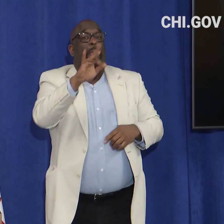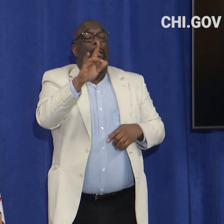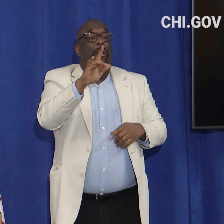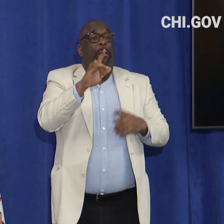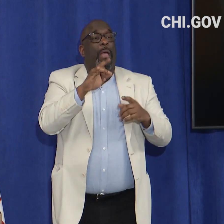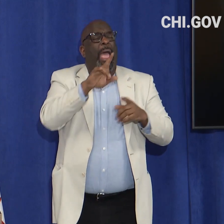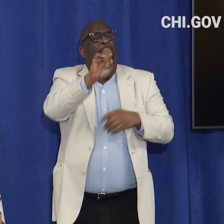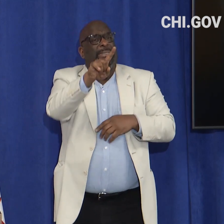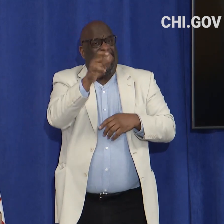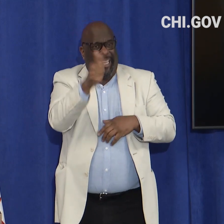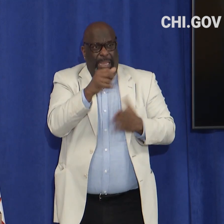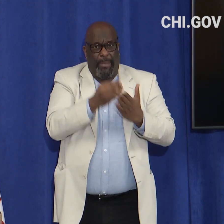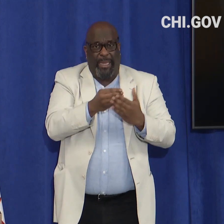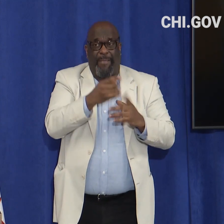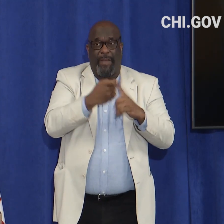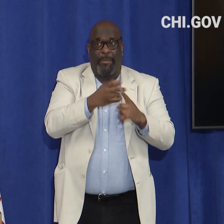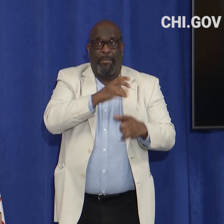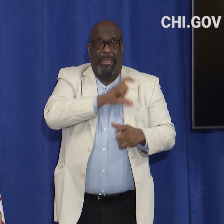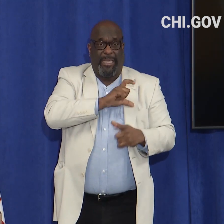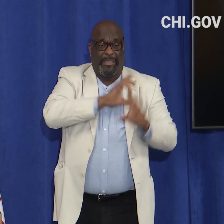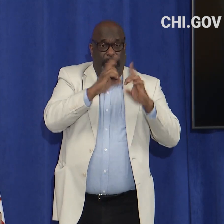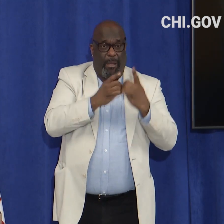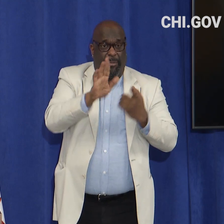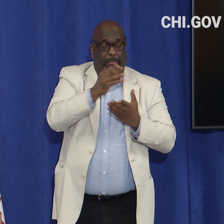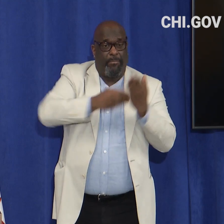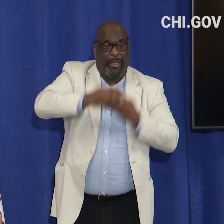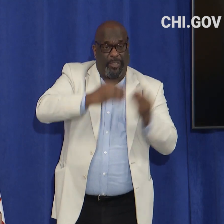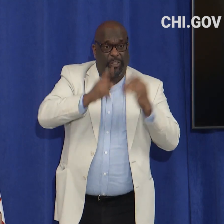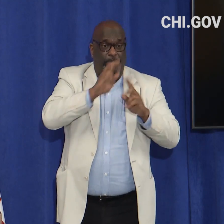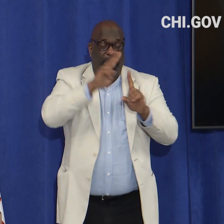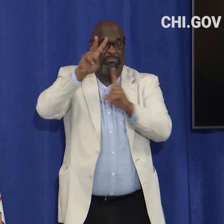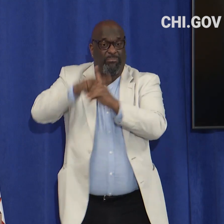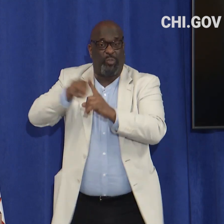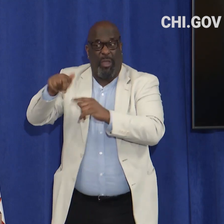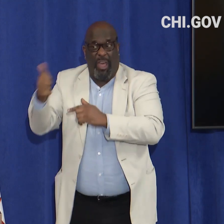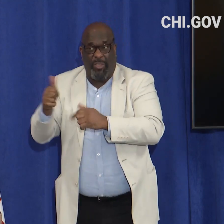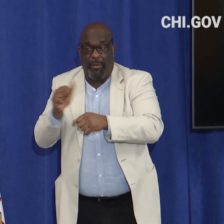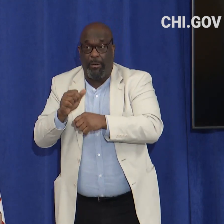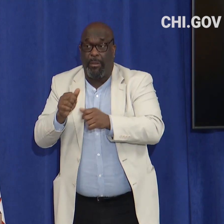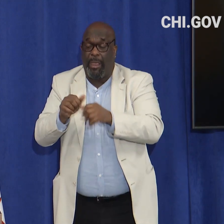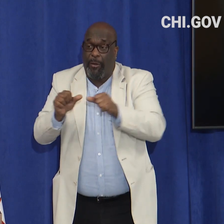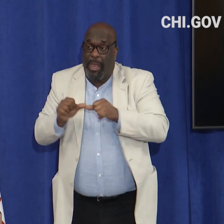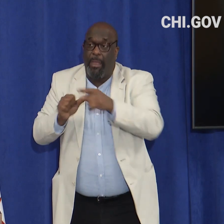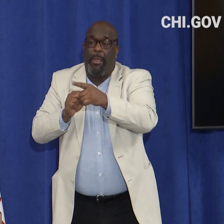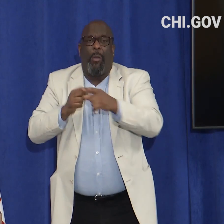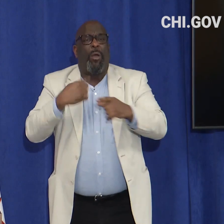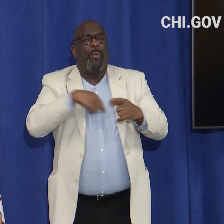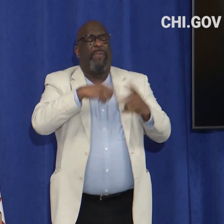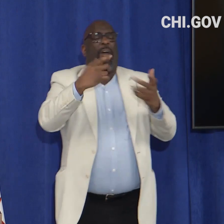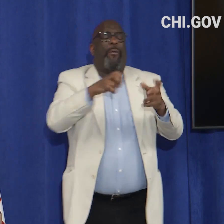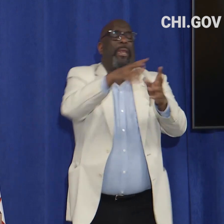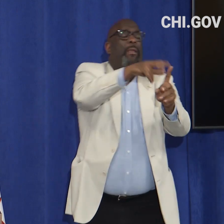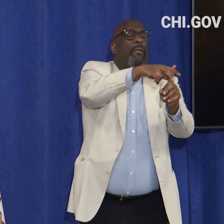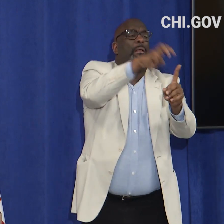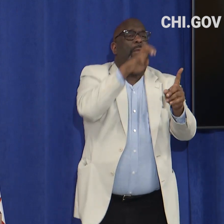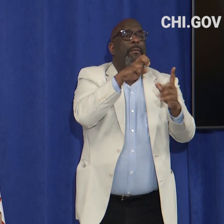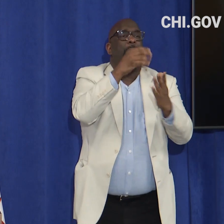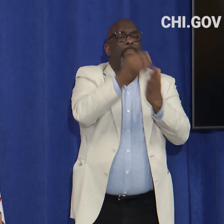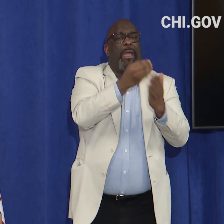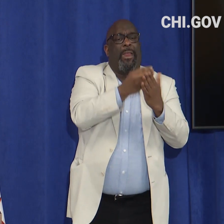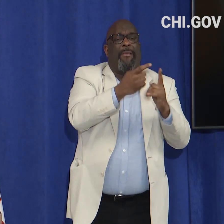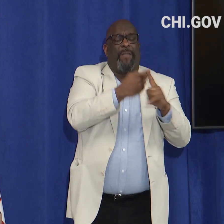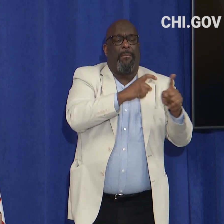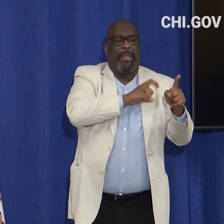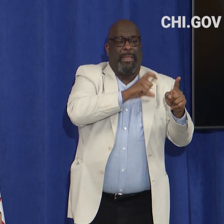police department budget should be reallocated to anything else? Well, we've already actually reallocated a lot of